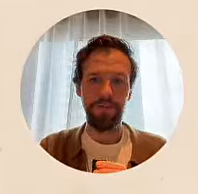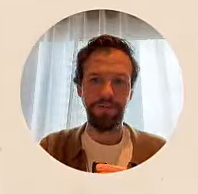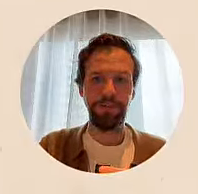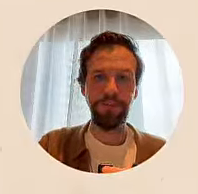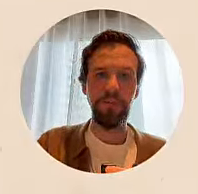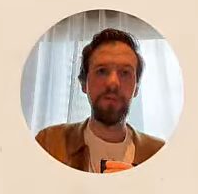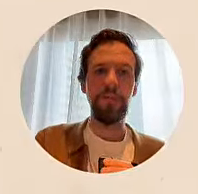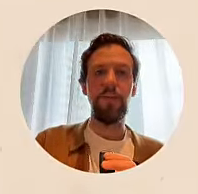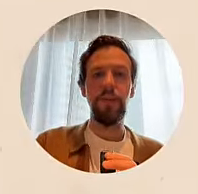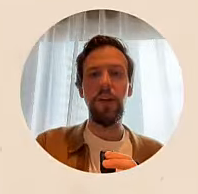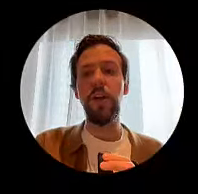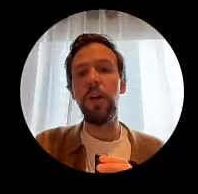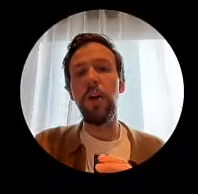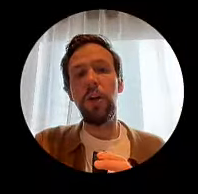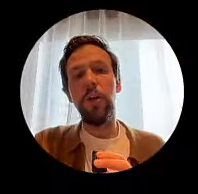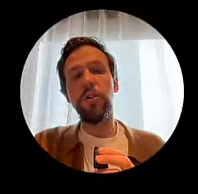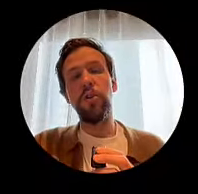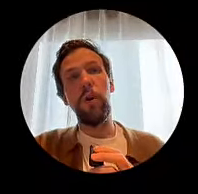human.